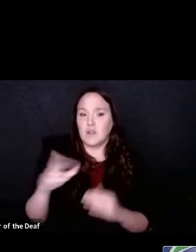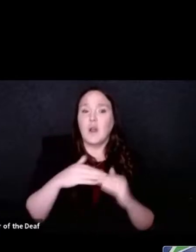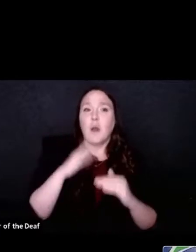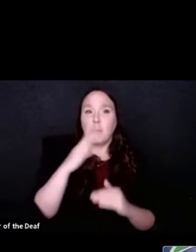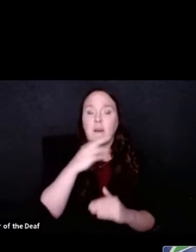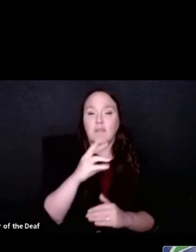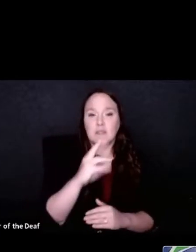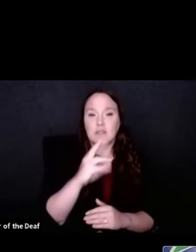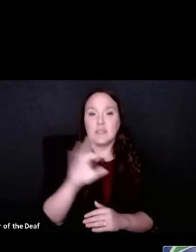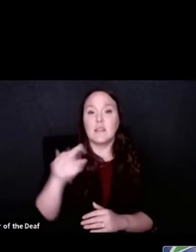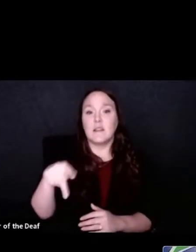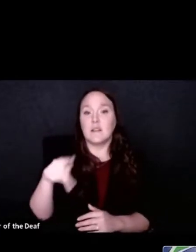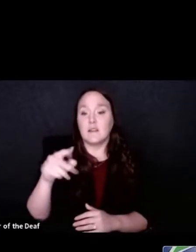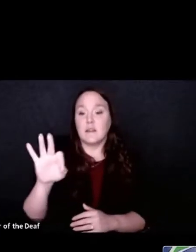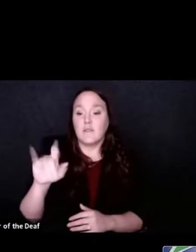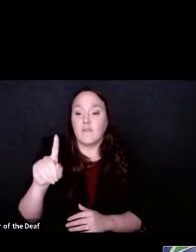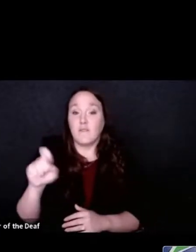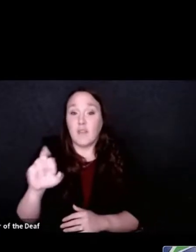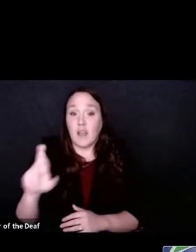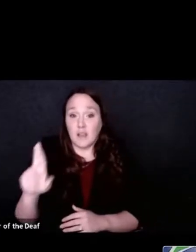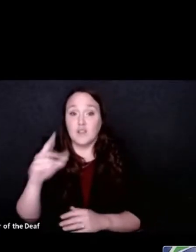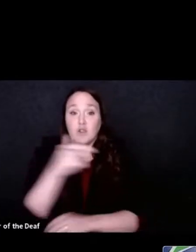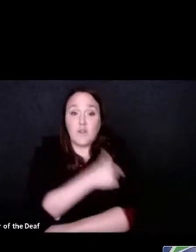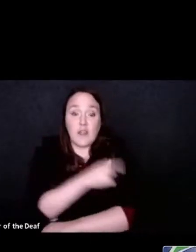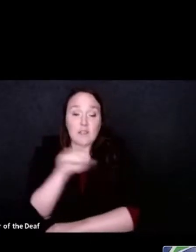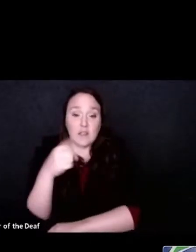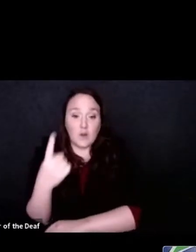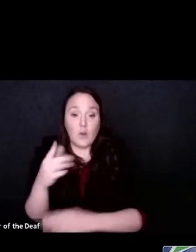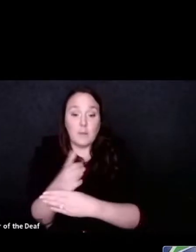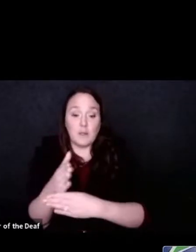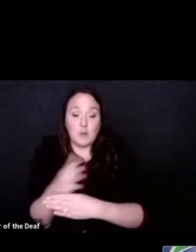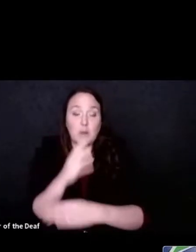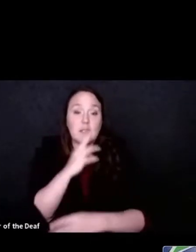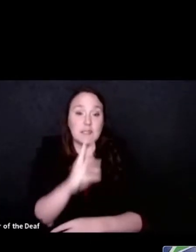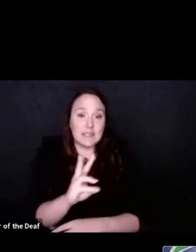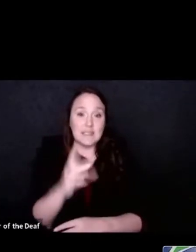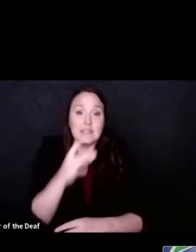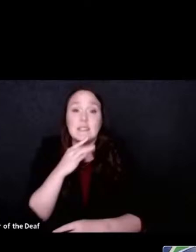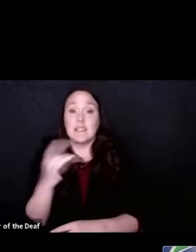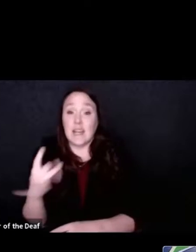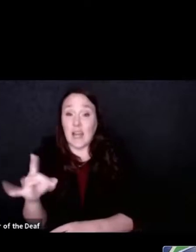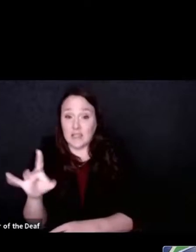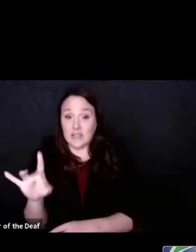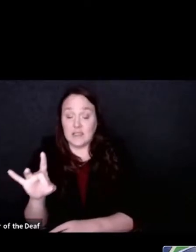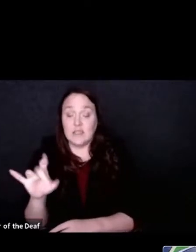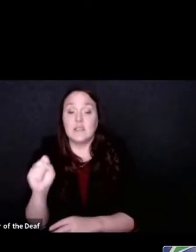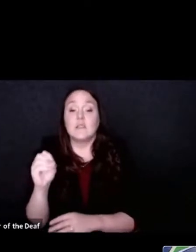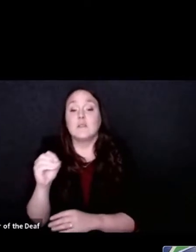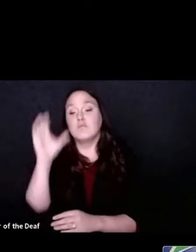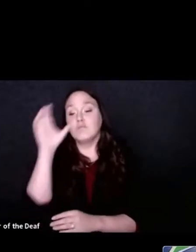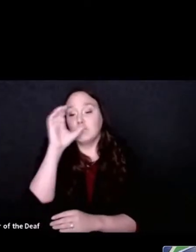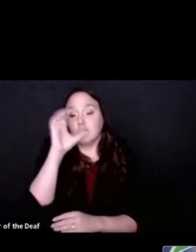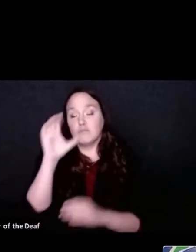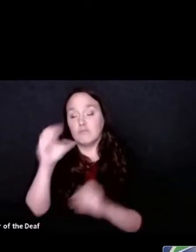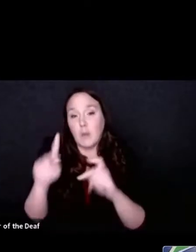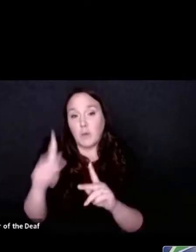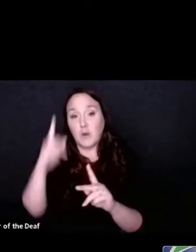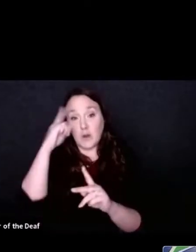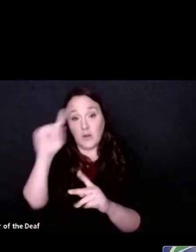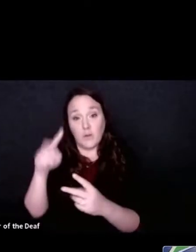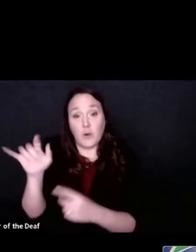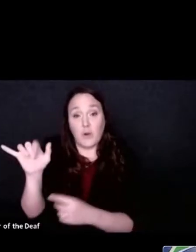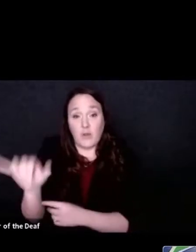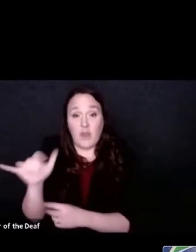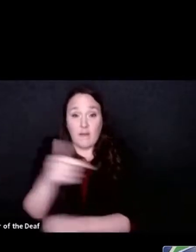Pfizer. Pfizer. So you can only get Pfizer vaccine if you're between 16 and 18. And so seek out opportunities with those. So our